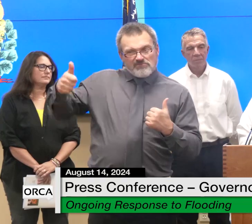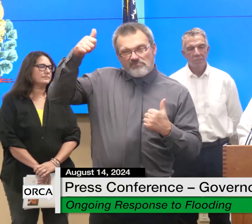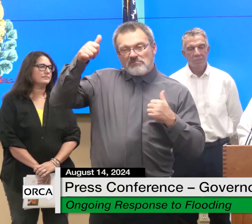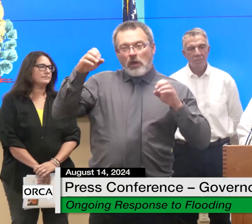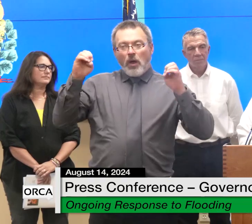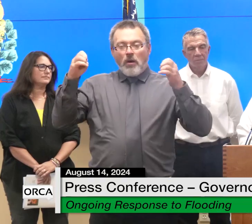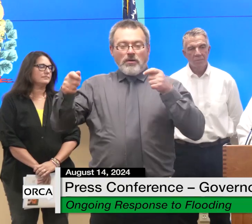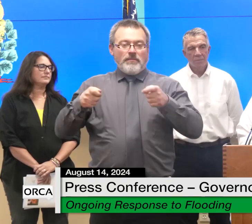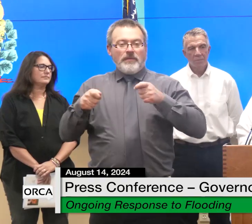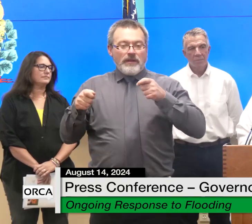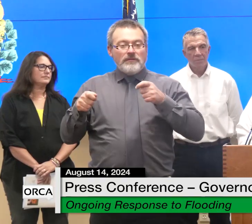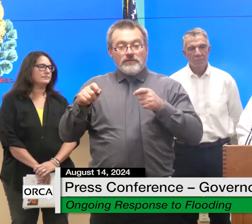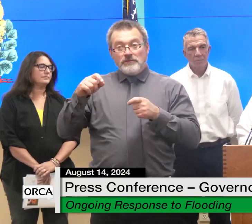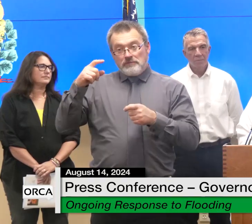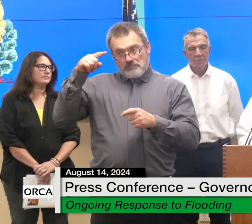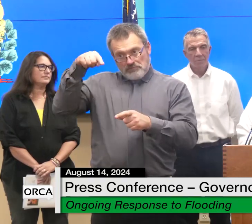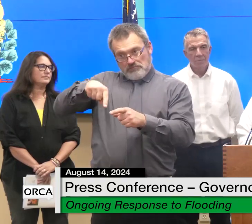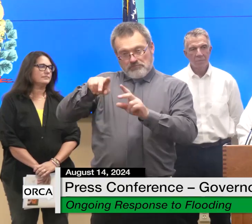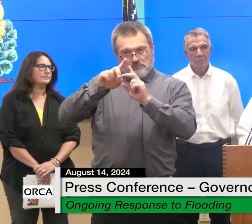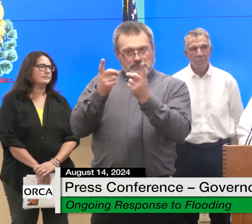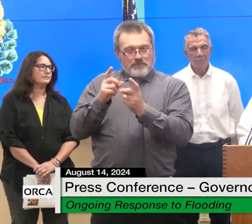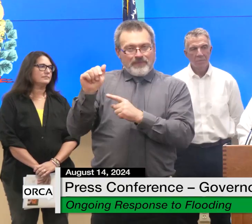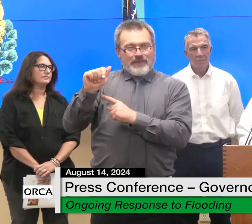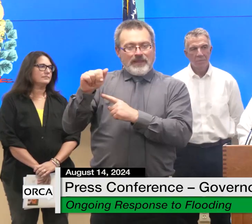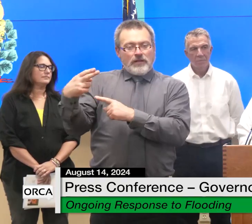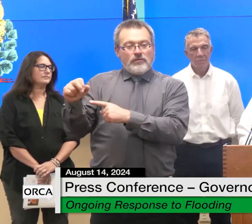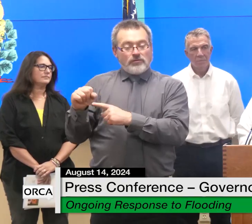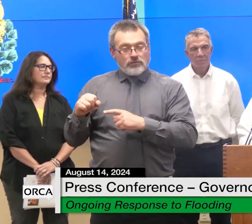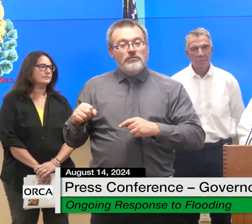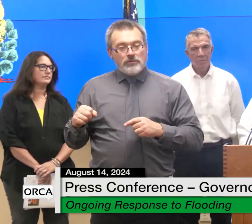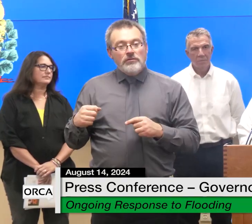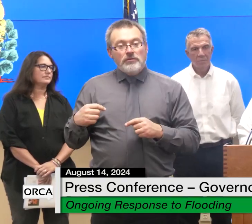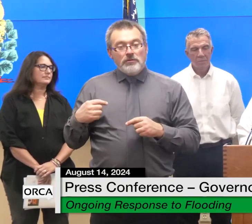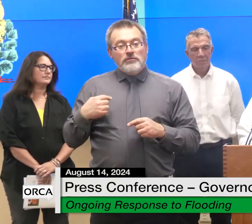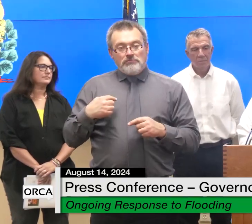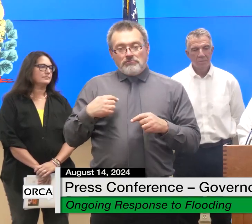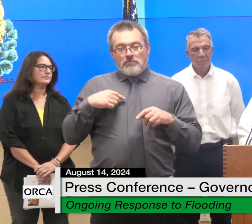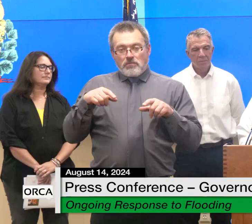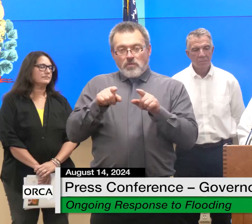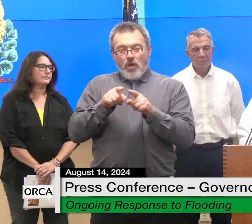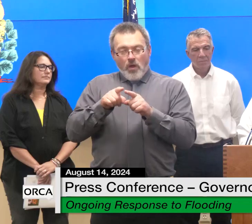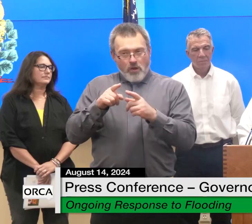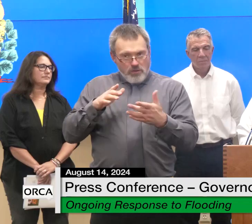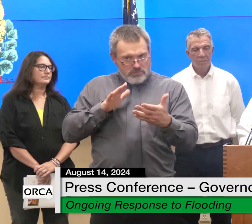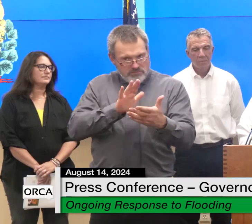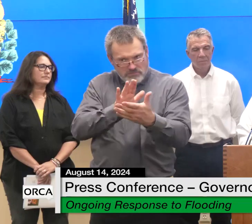Human Services. I am also the Individual Assistance Officer for the state of Vermont.